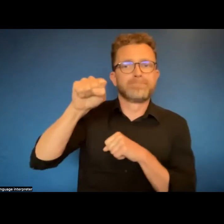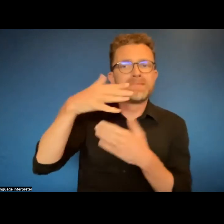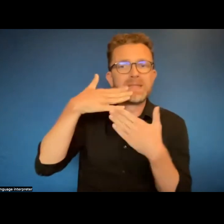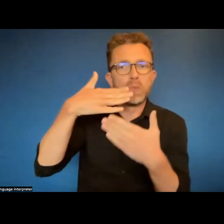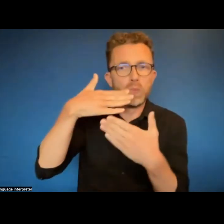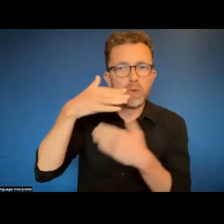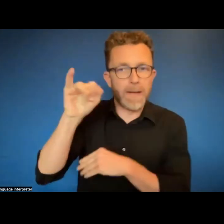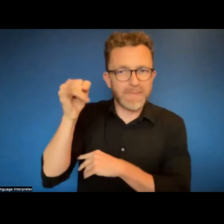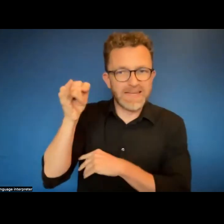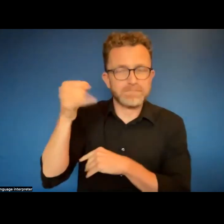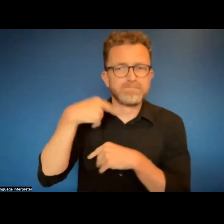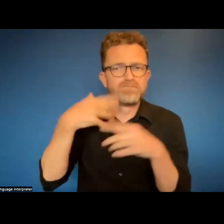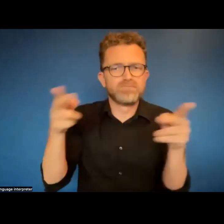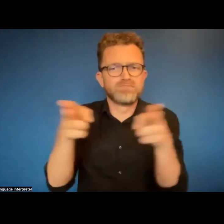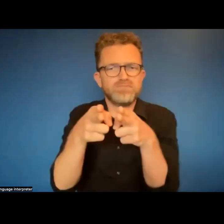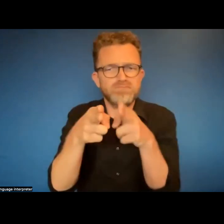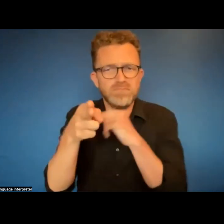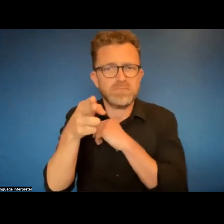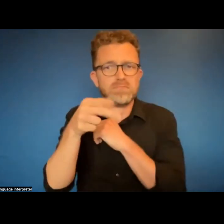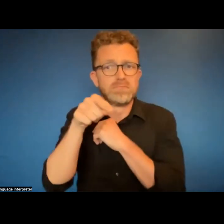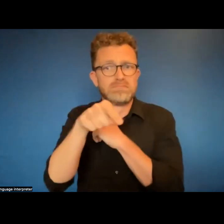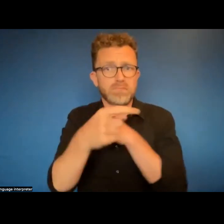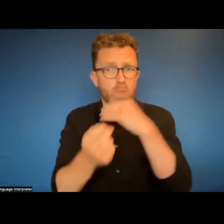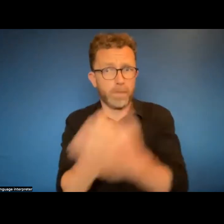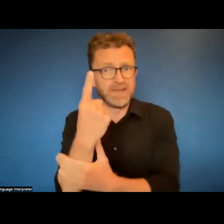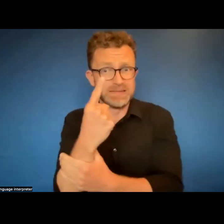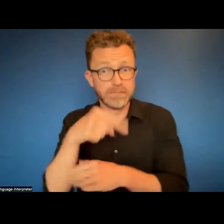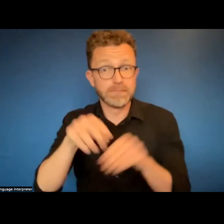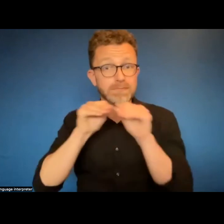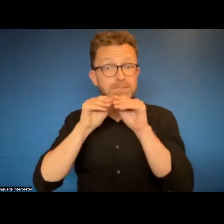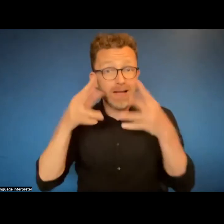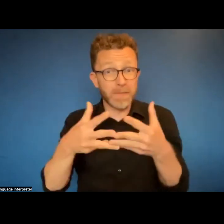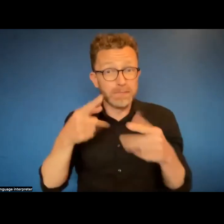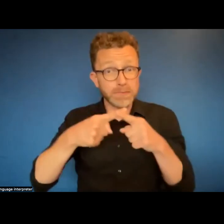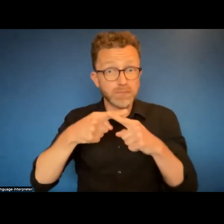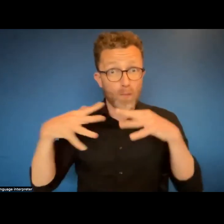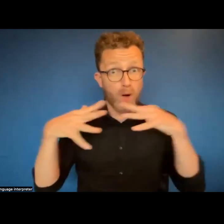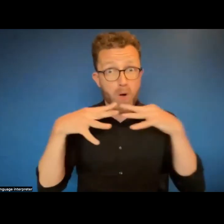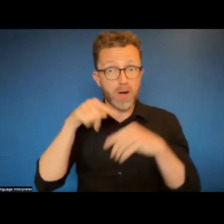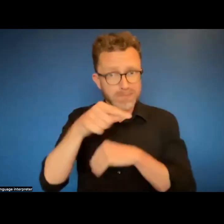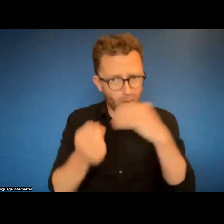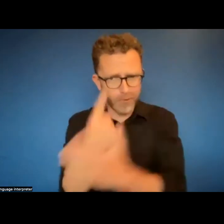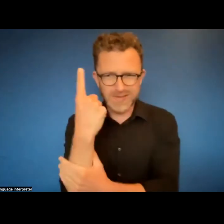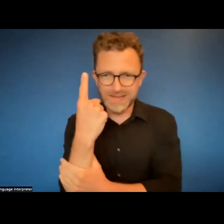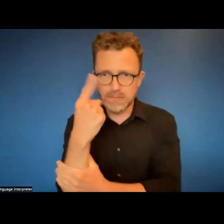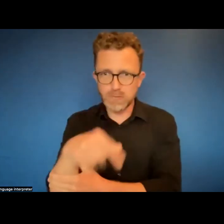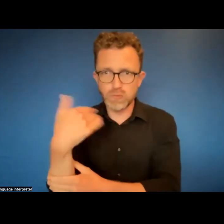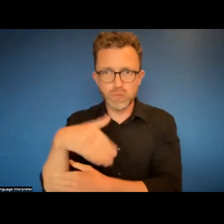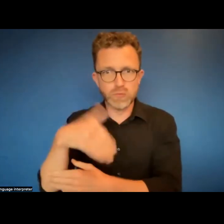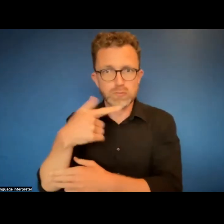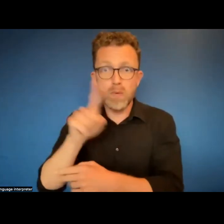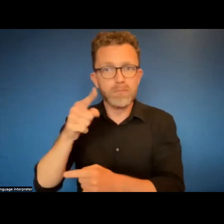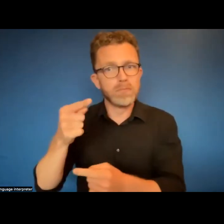opportunity to don't back to the people, to institutions. And maybe